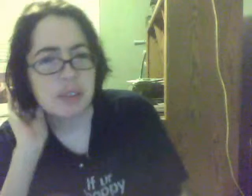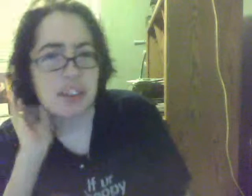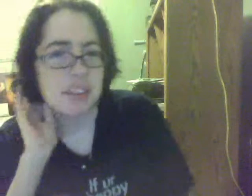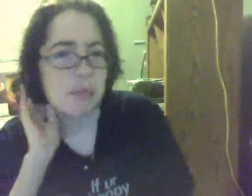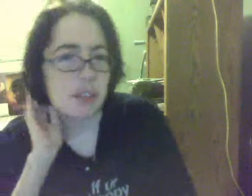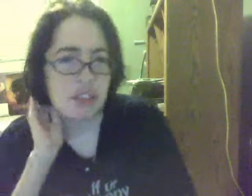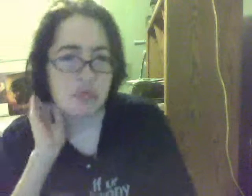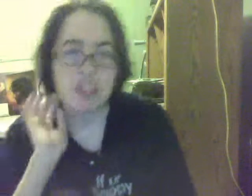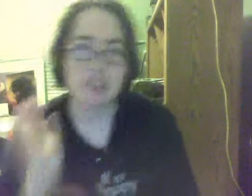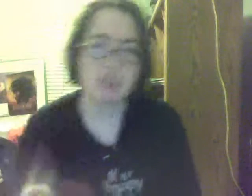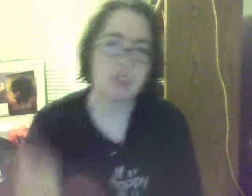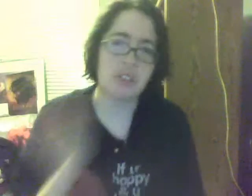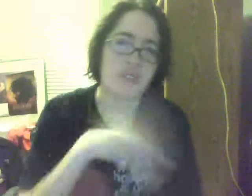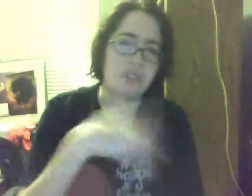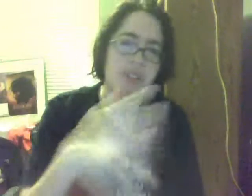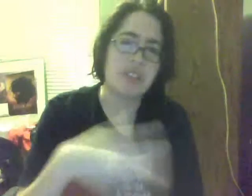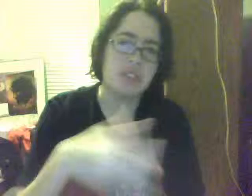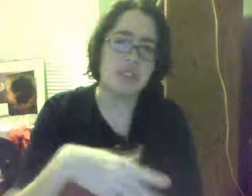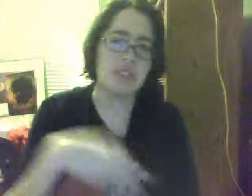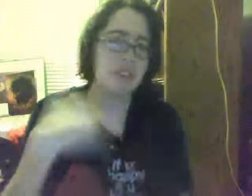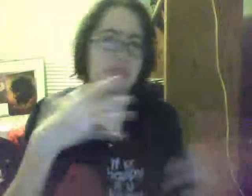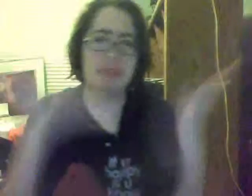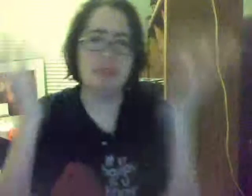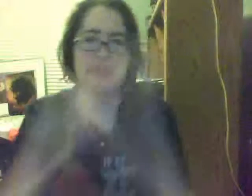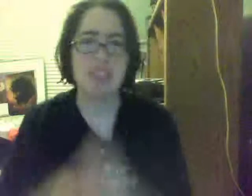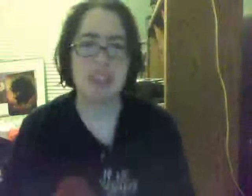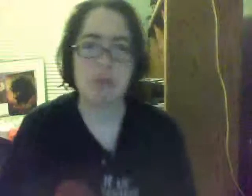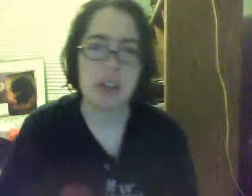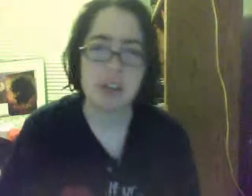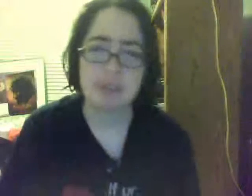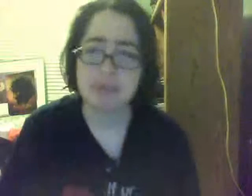something is better than the original, or if the original is better.